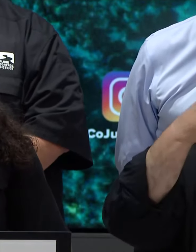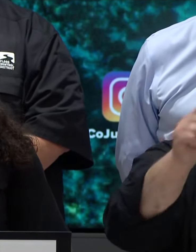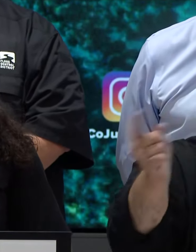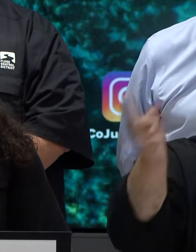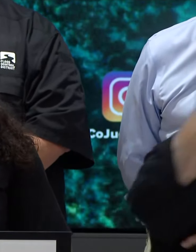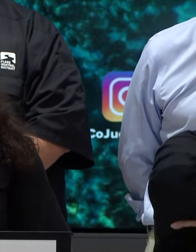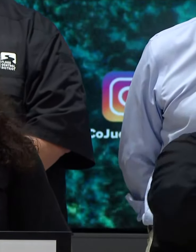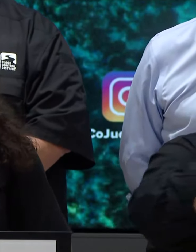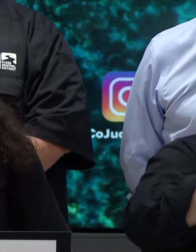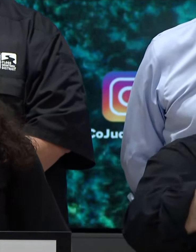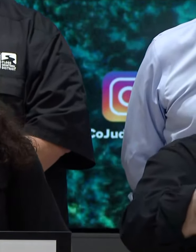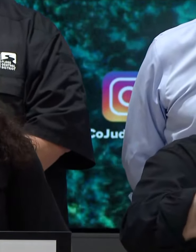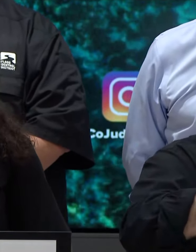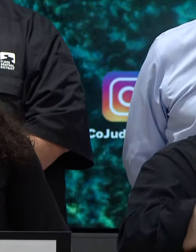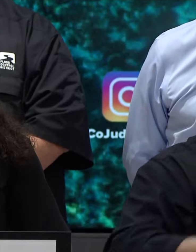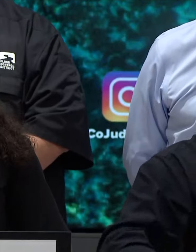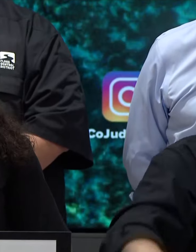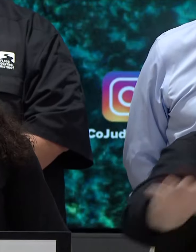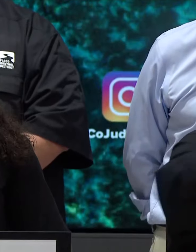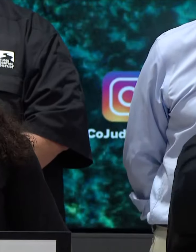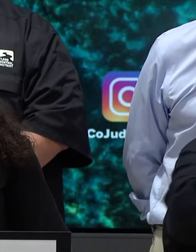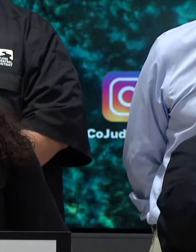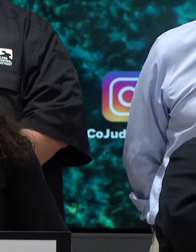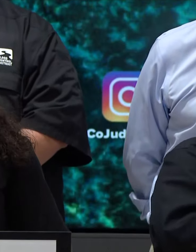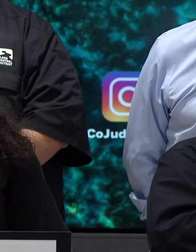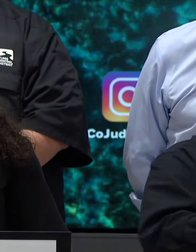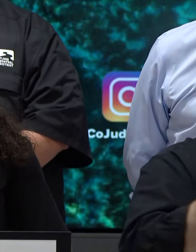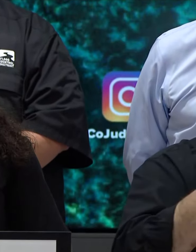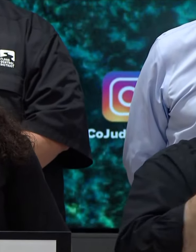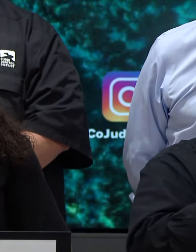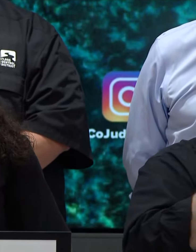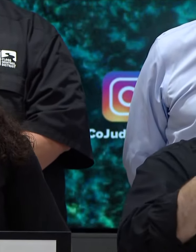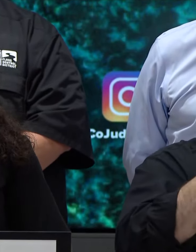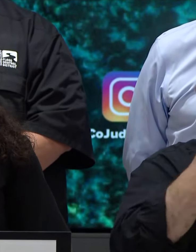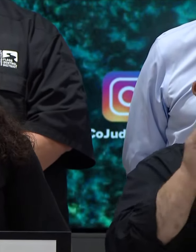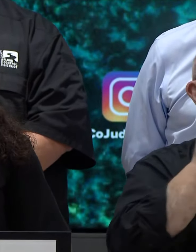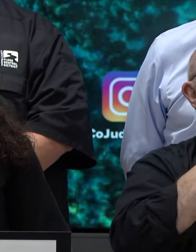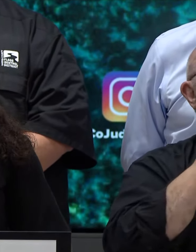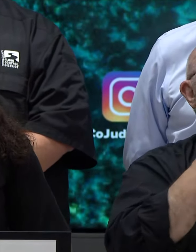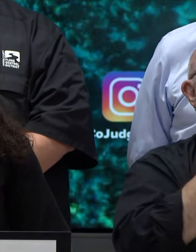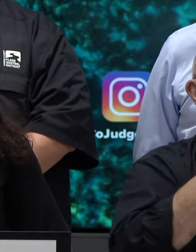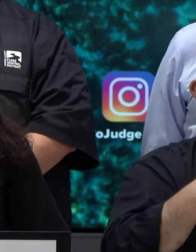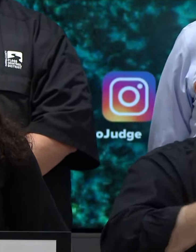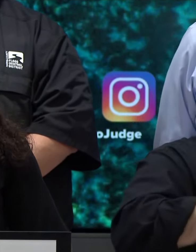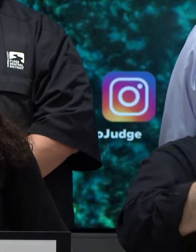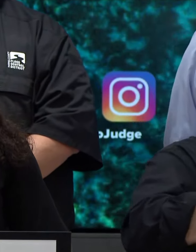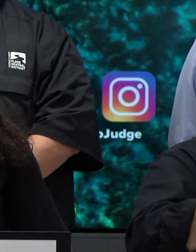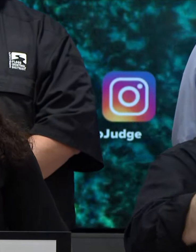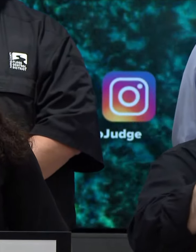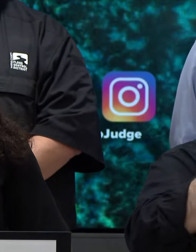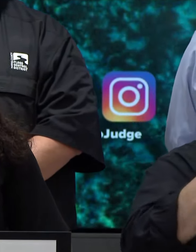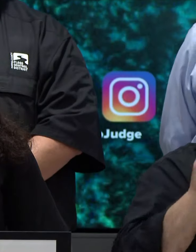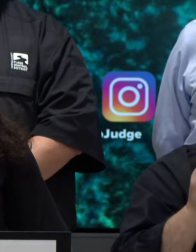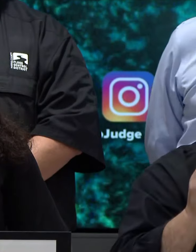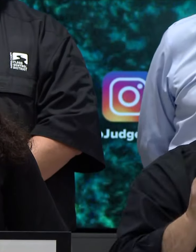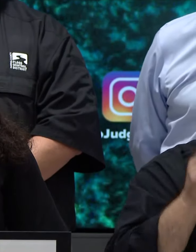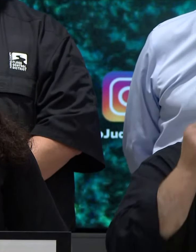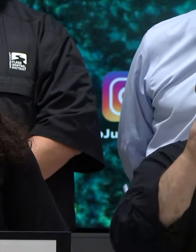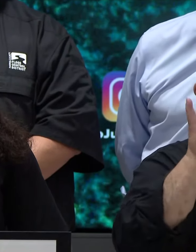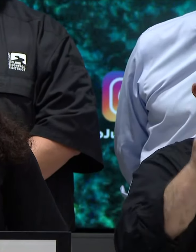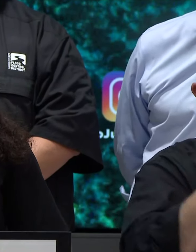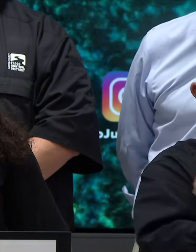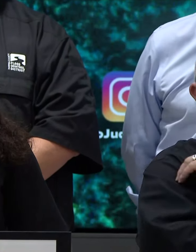cooling centers all around the county. There are 14 between the city of Houston and outside the city of Houston, Harris